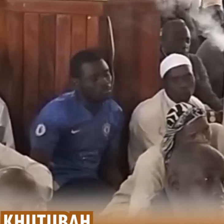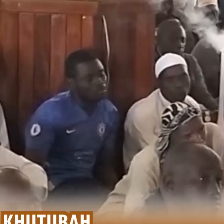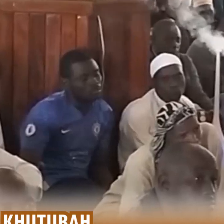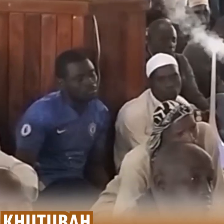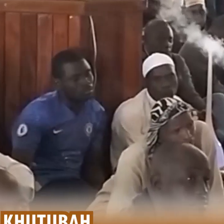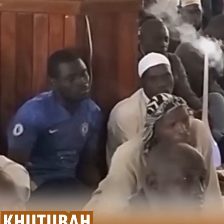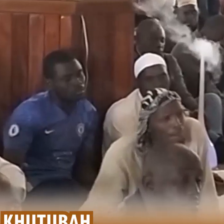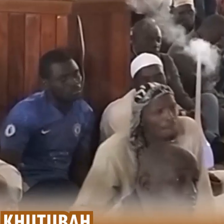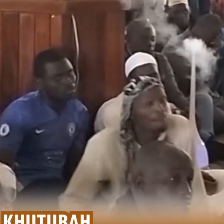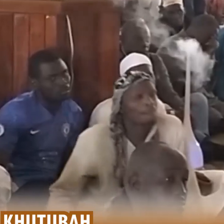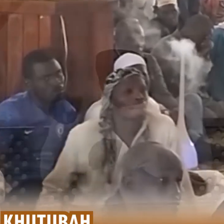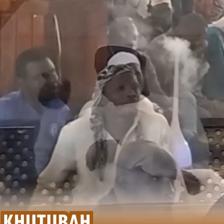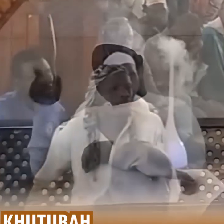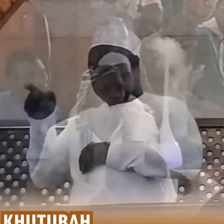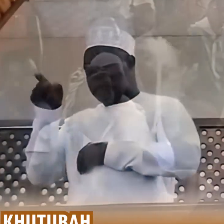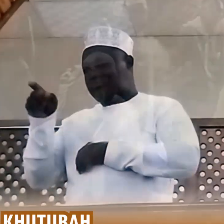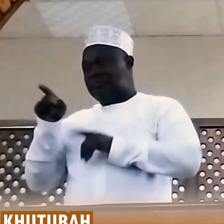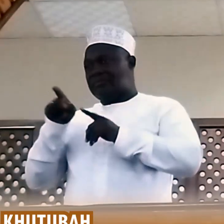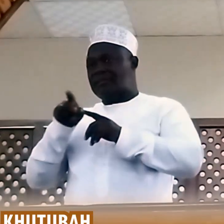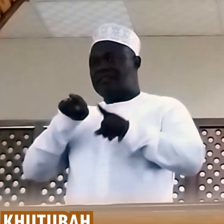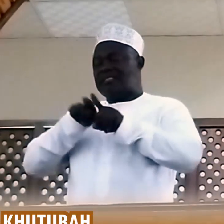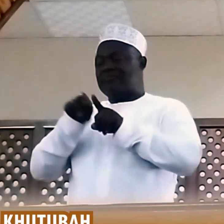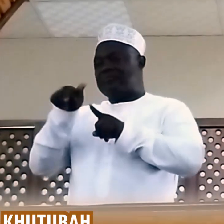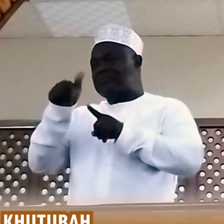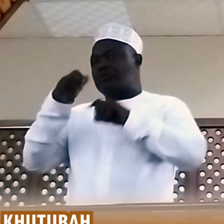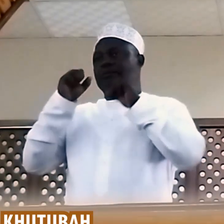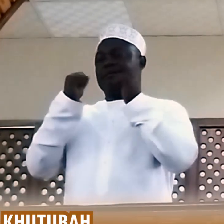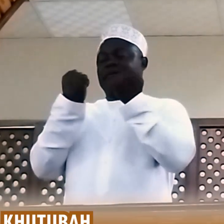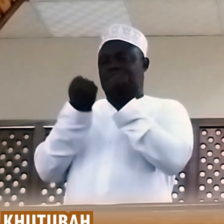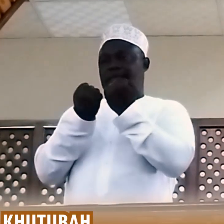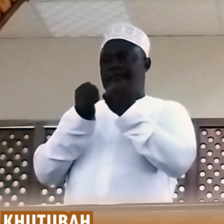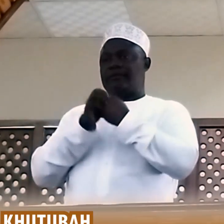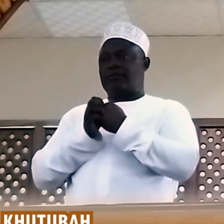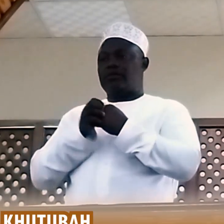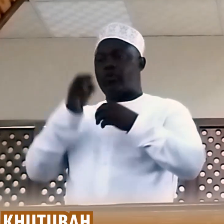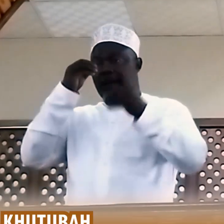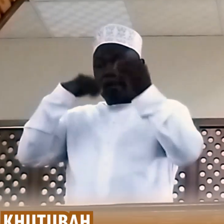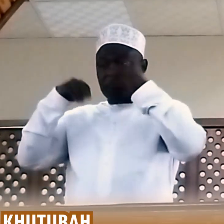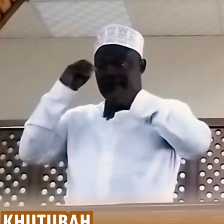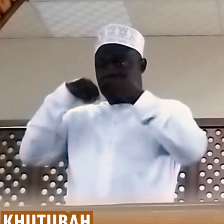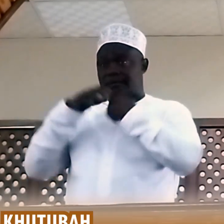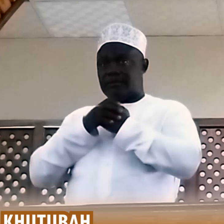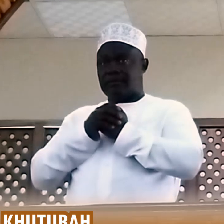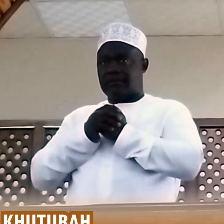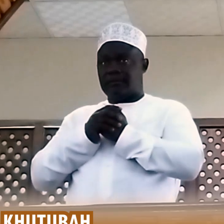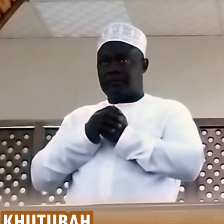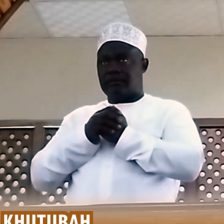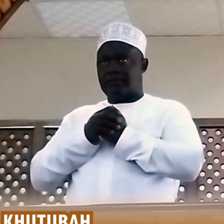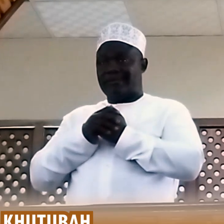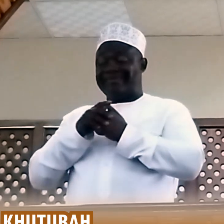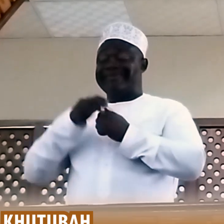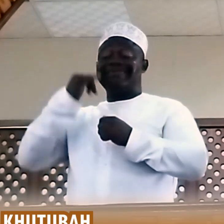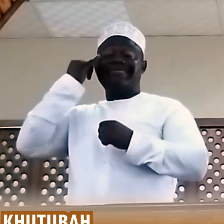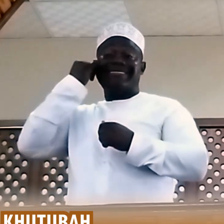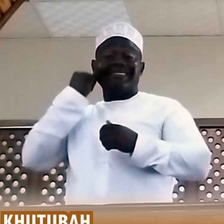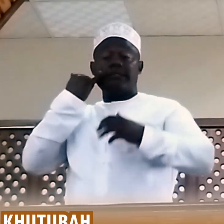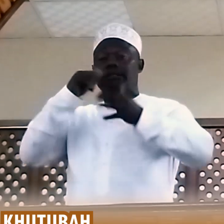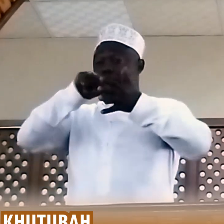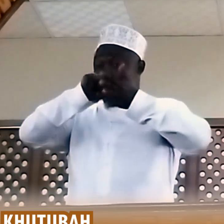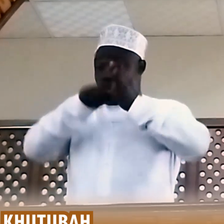the individual and society. Corruption is a serious